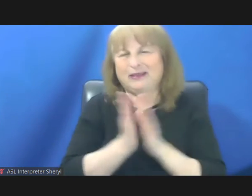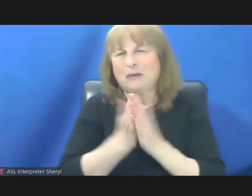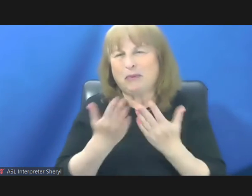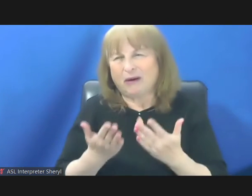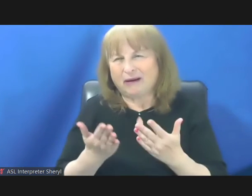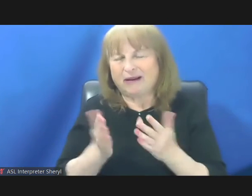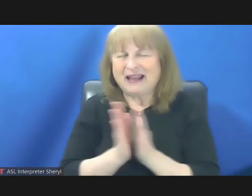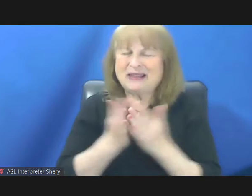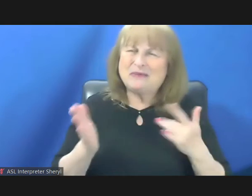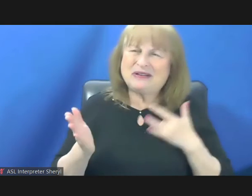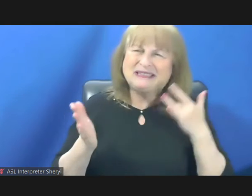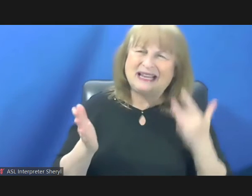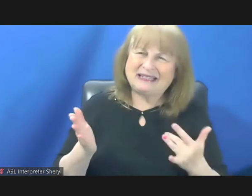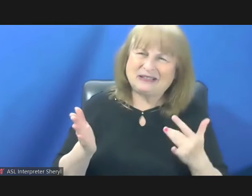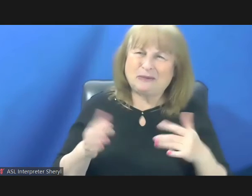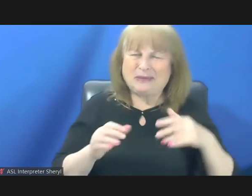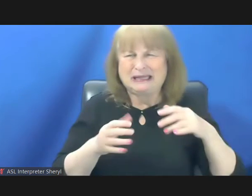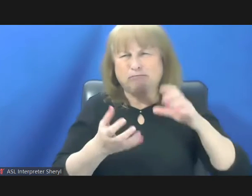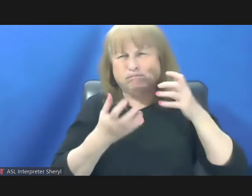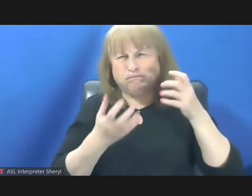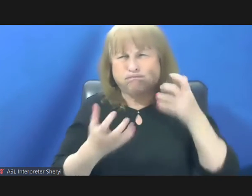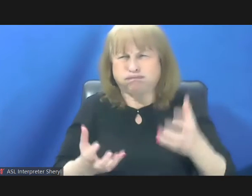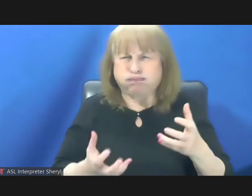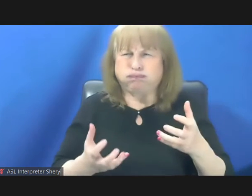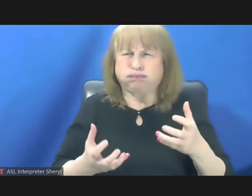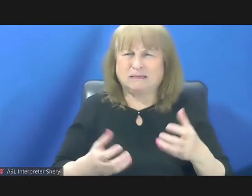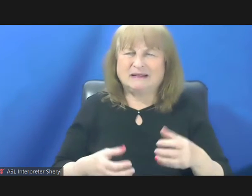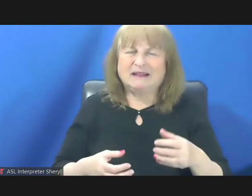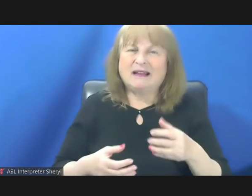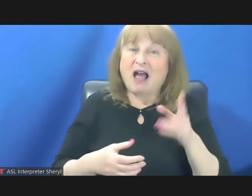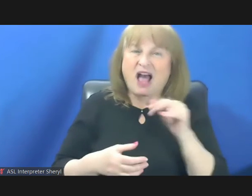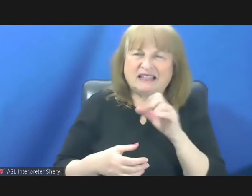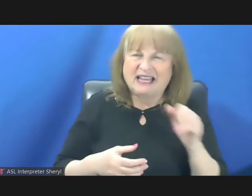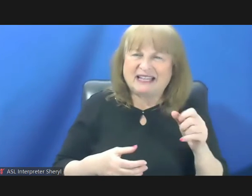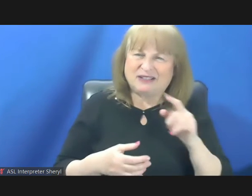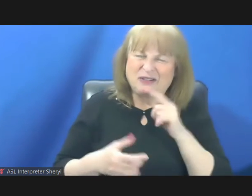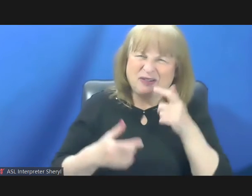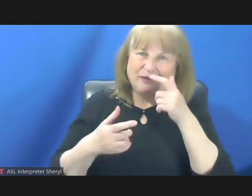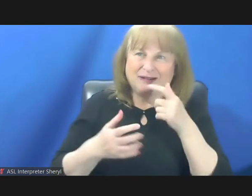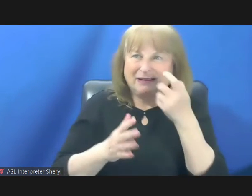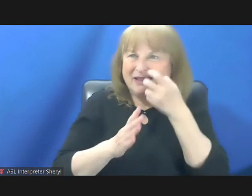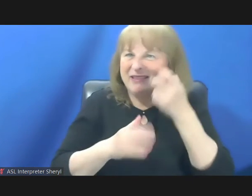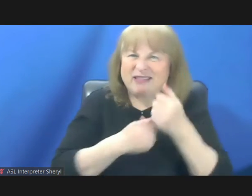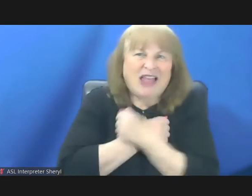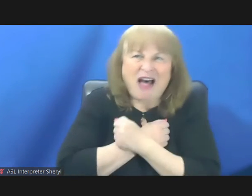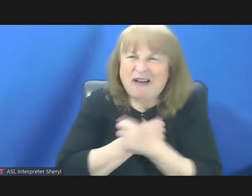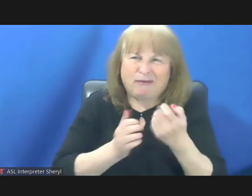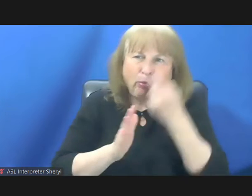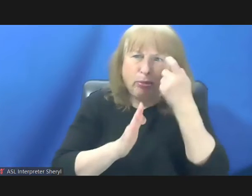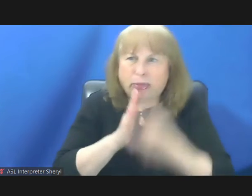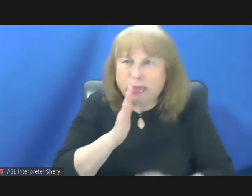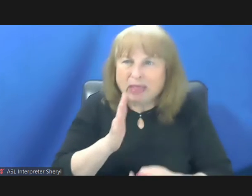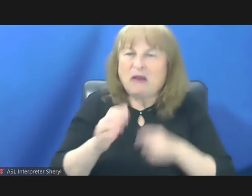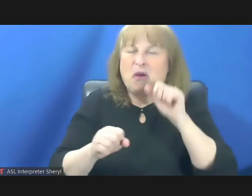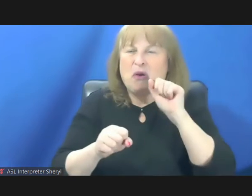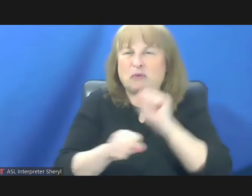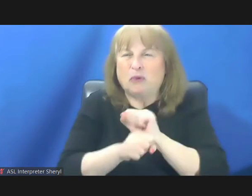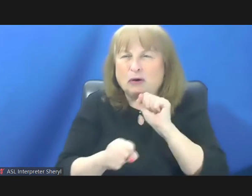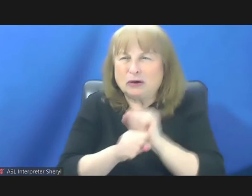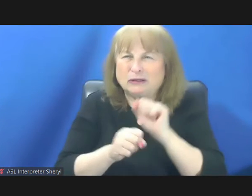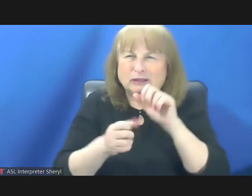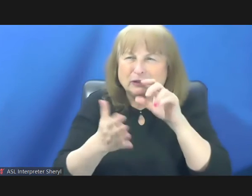the book tends to be a bit dense unless you really are into the density of the words and text and so